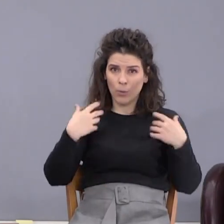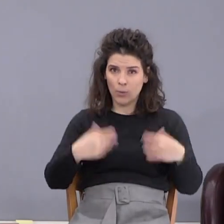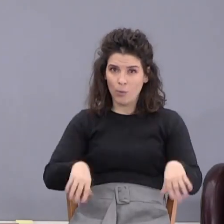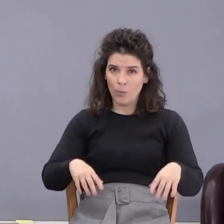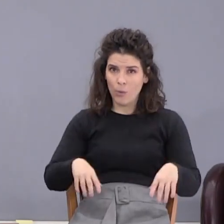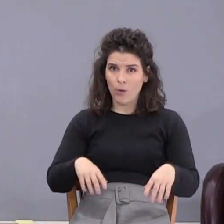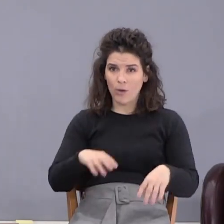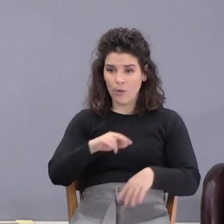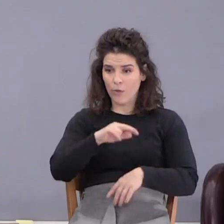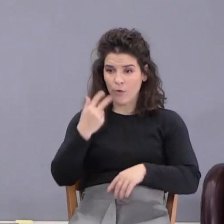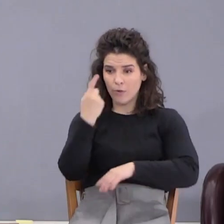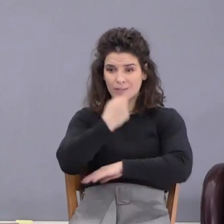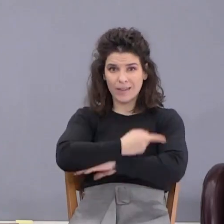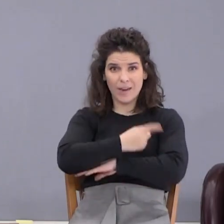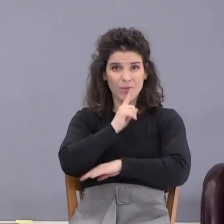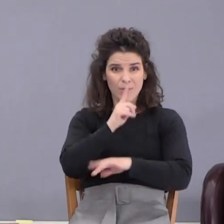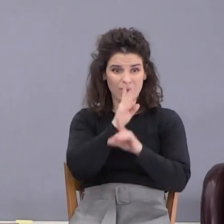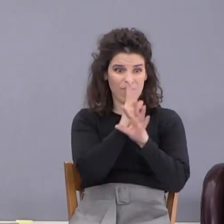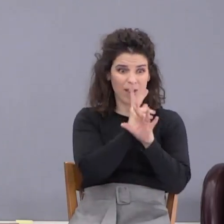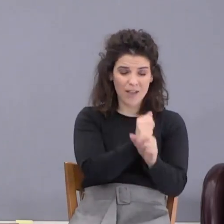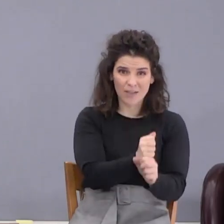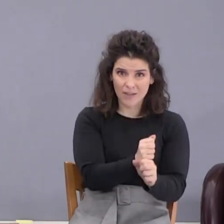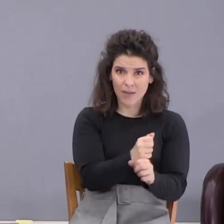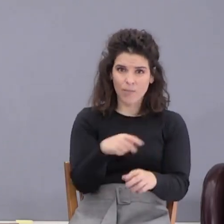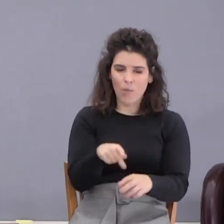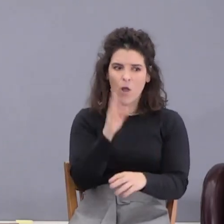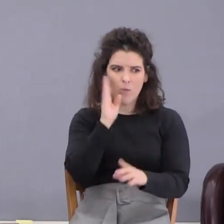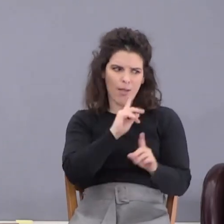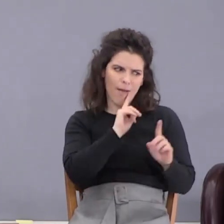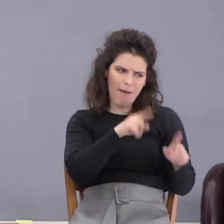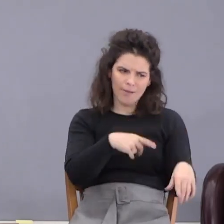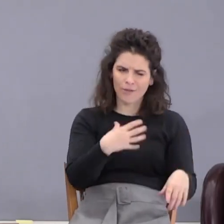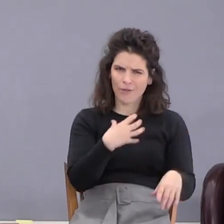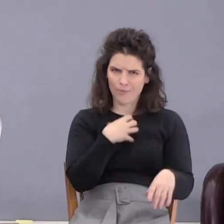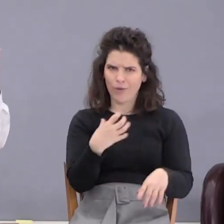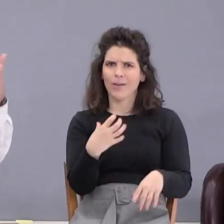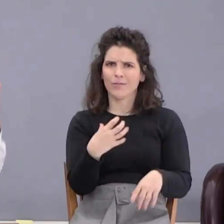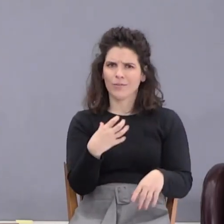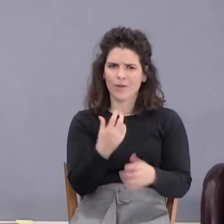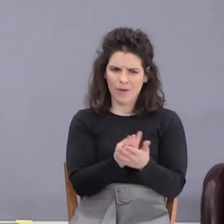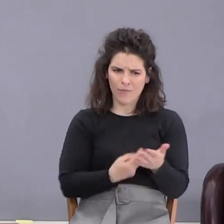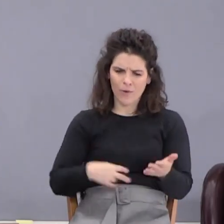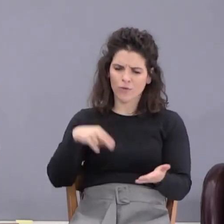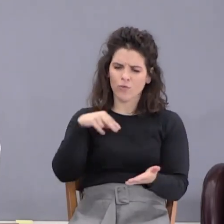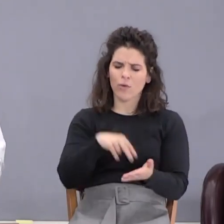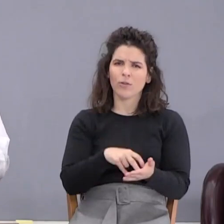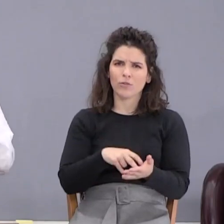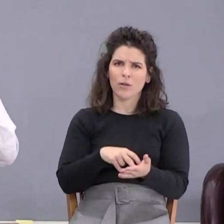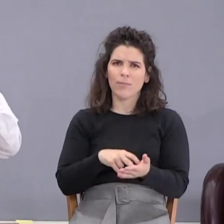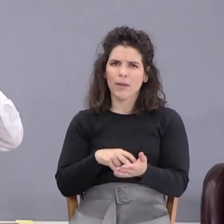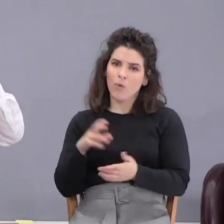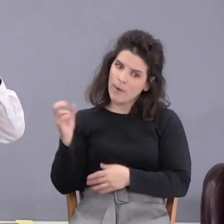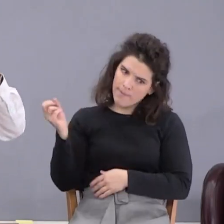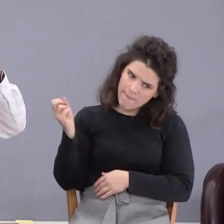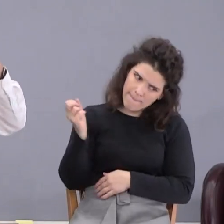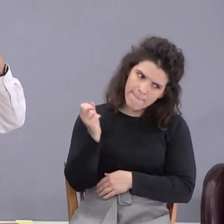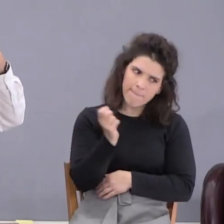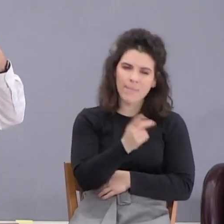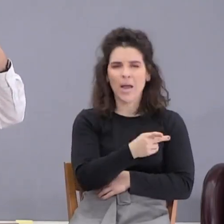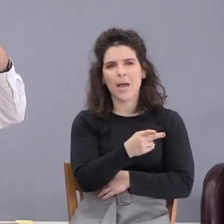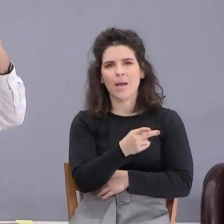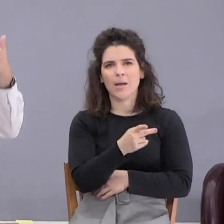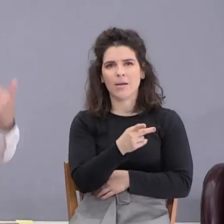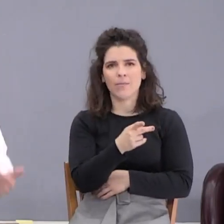It's fascinating. Paul's going to answer the objection of resurrection by taking you